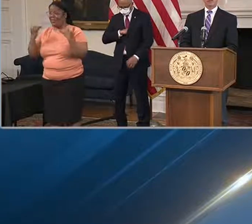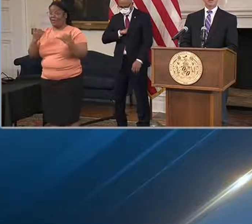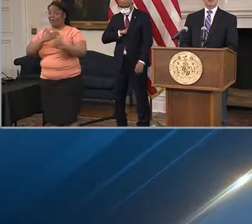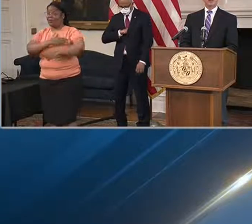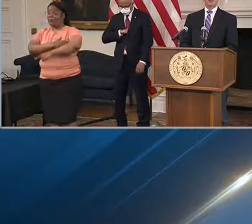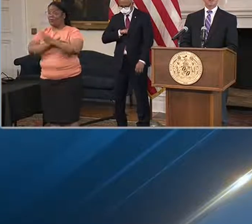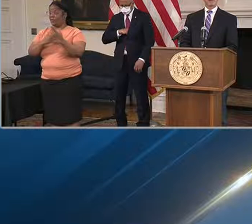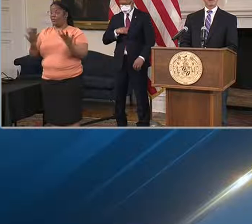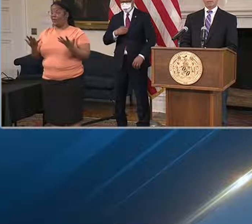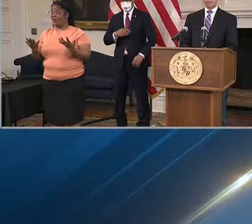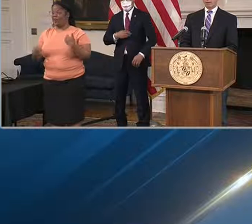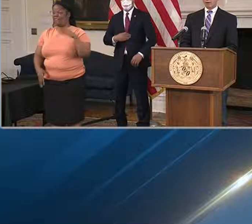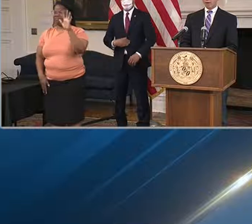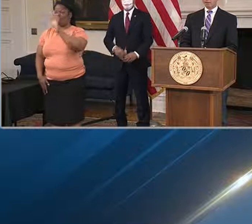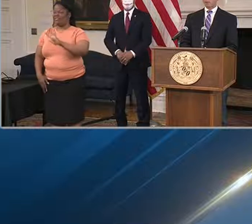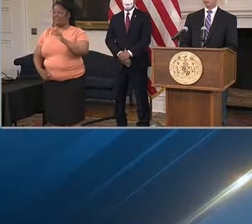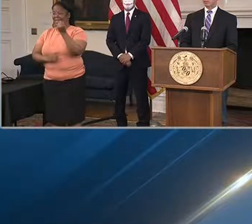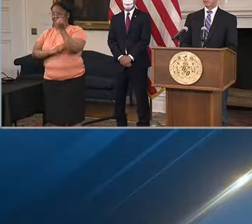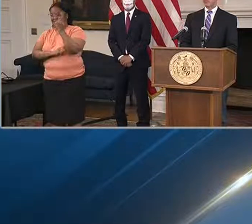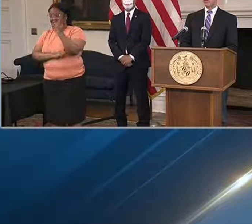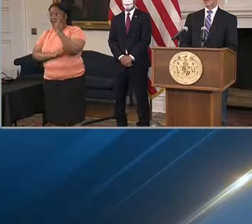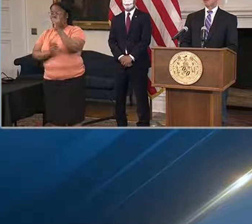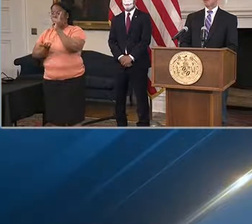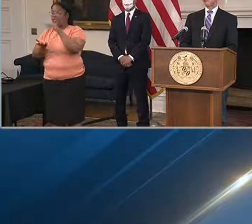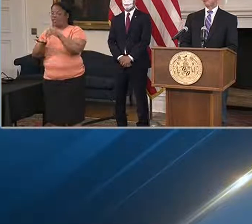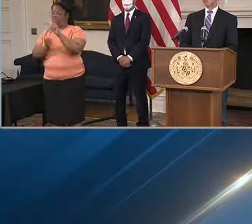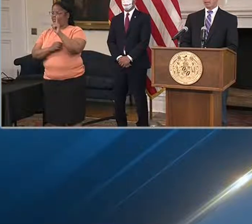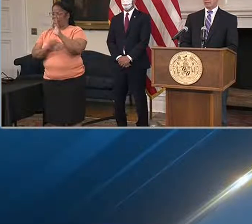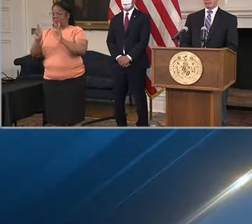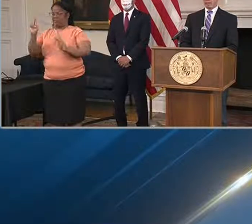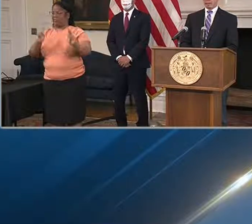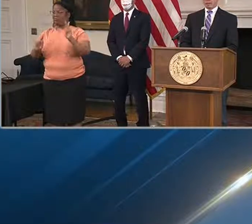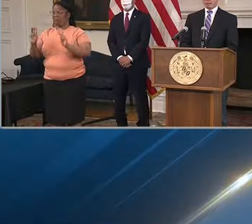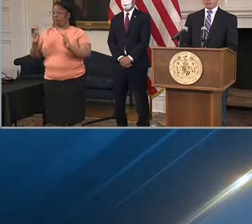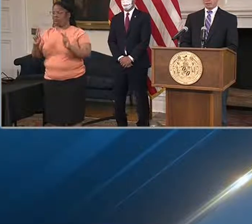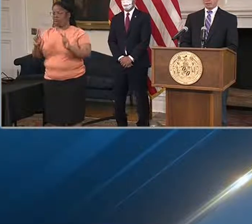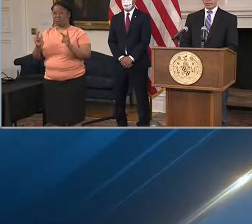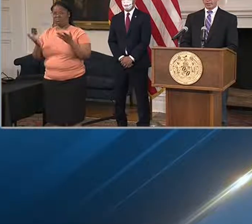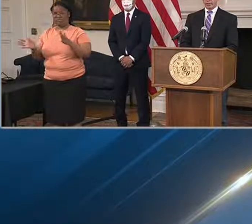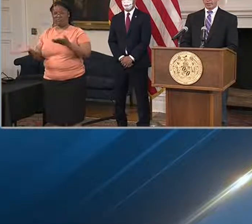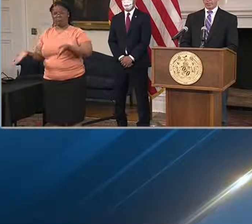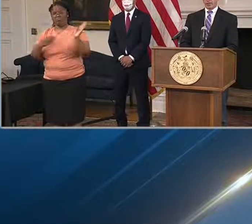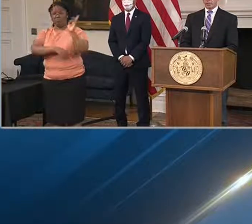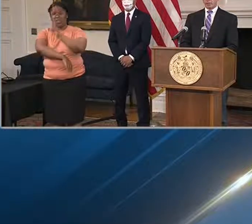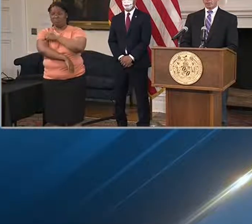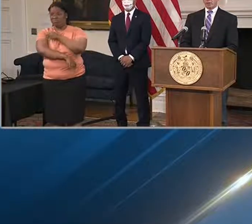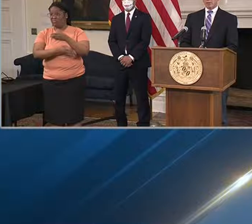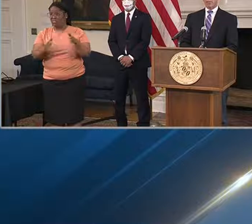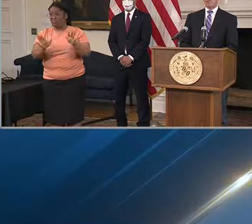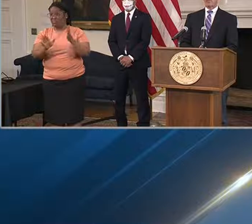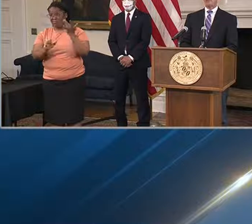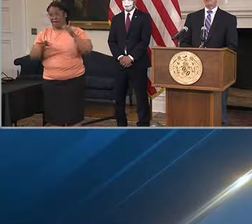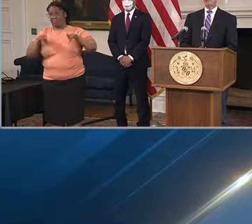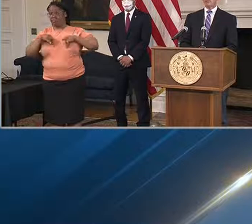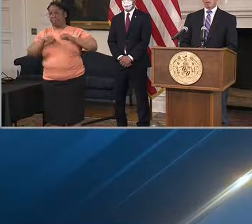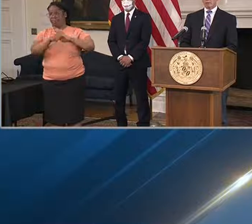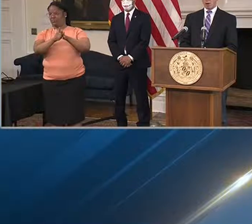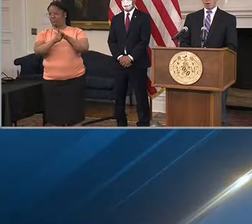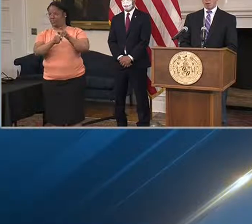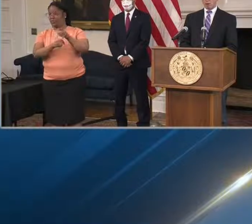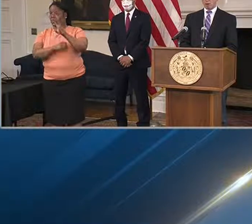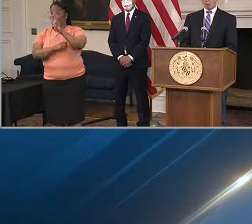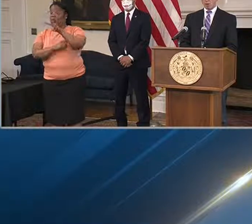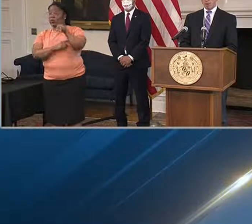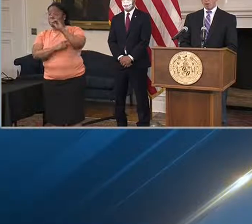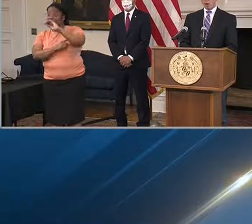1,100 Marylanders suffering from COVID-19 in our hospitals, and 22% are in an intensive care unit. We must all continue to do